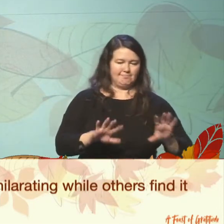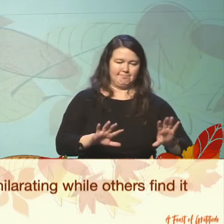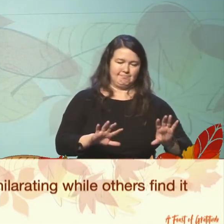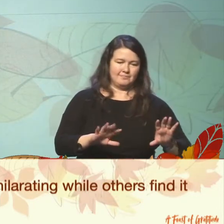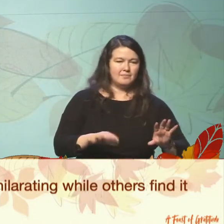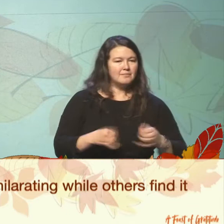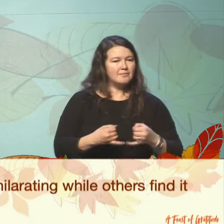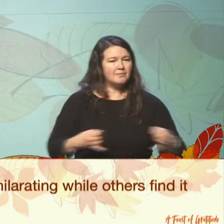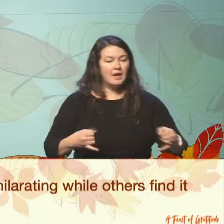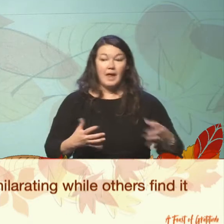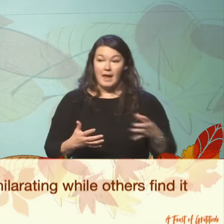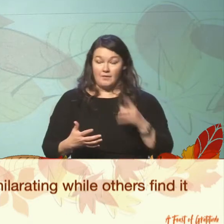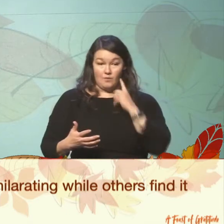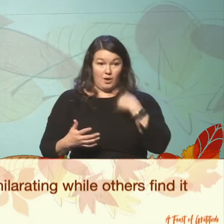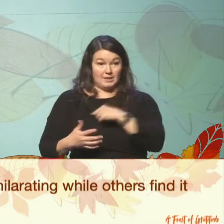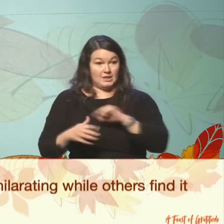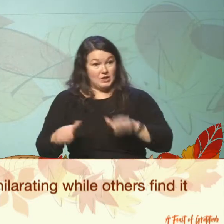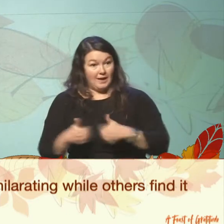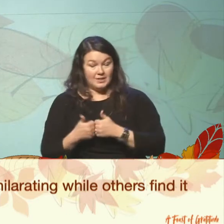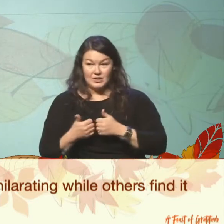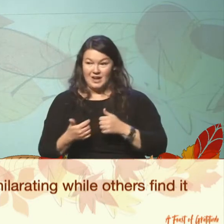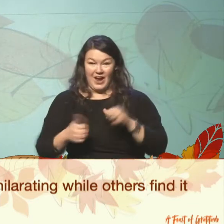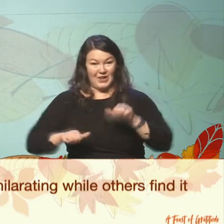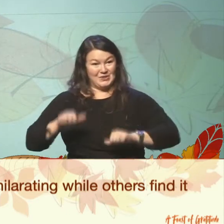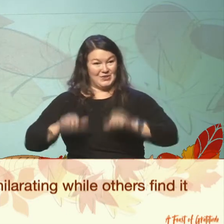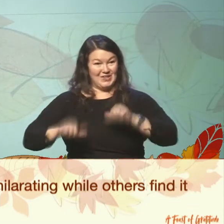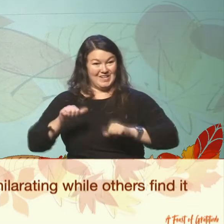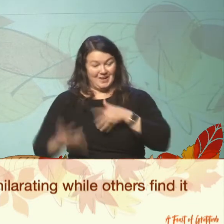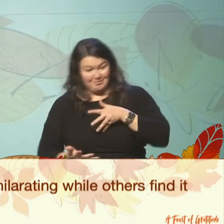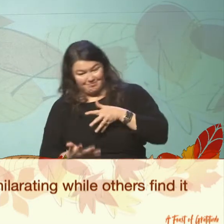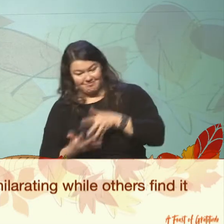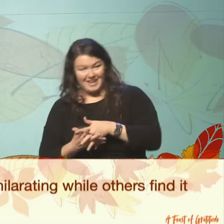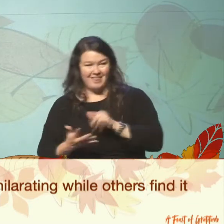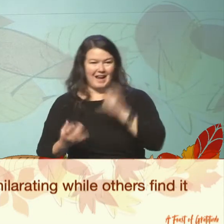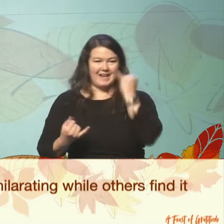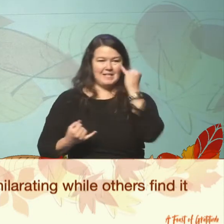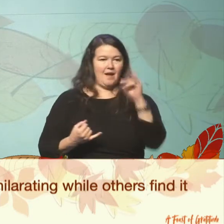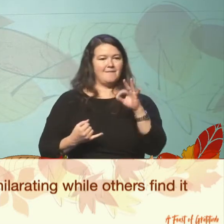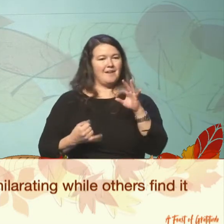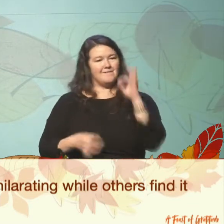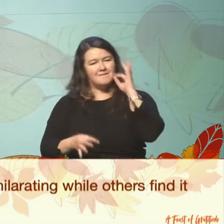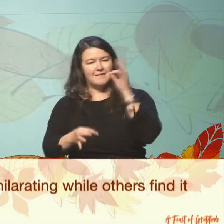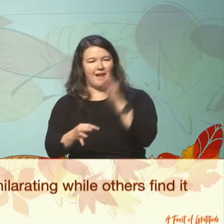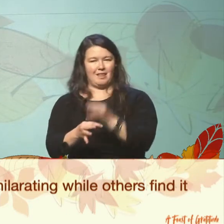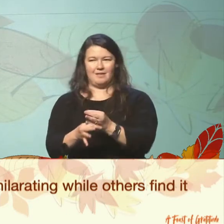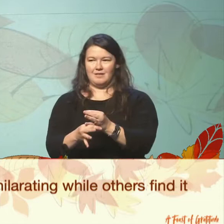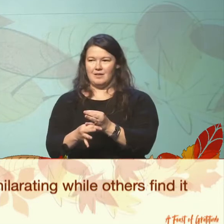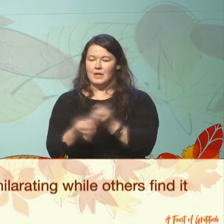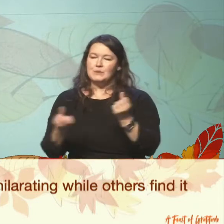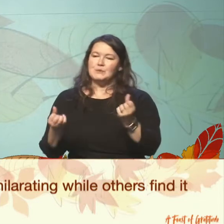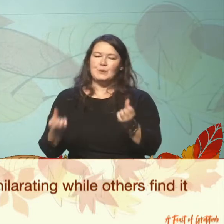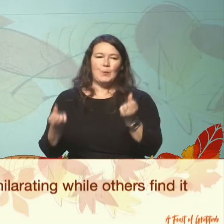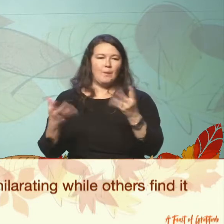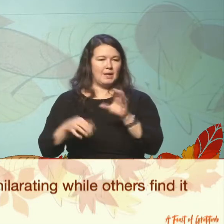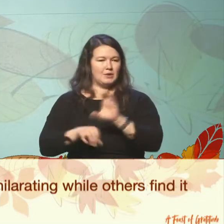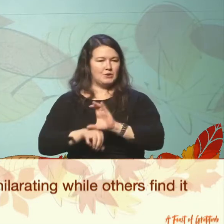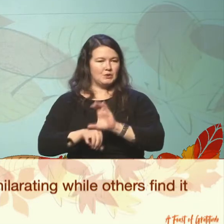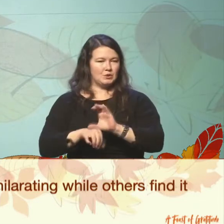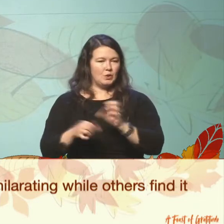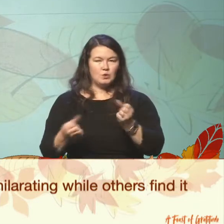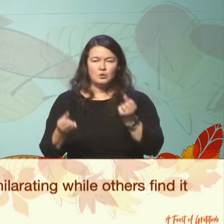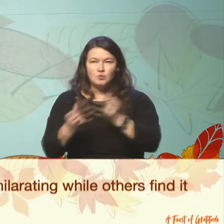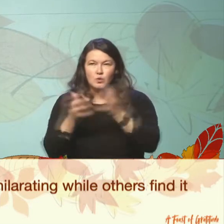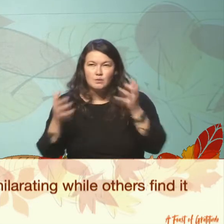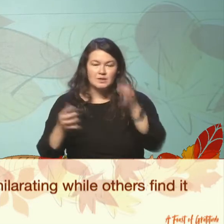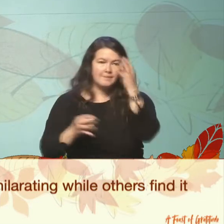challenging because uncertainty is baked into this idea of faith. And that's why so many churches, so much faith,